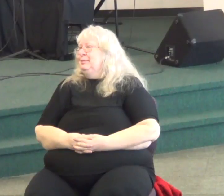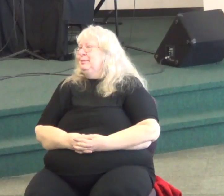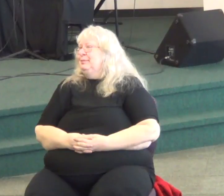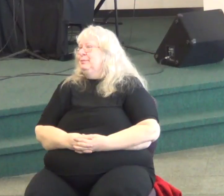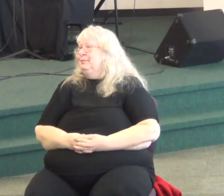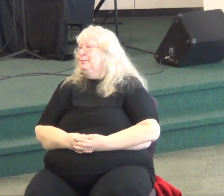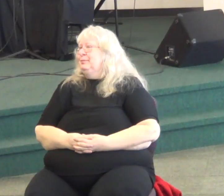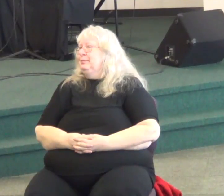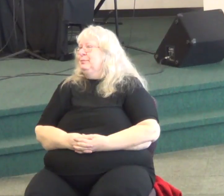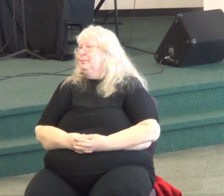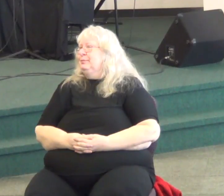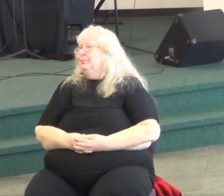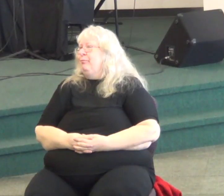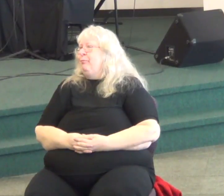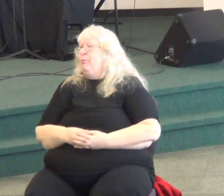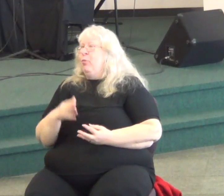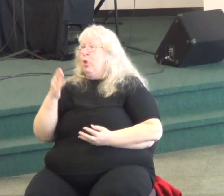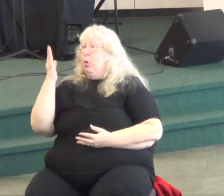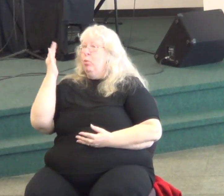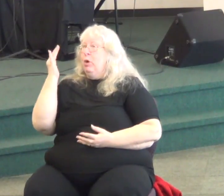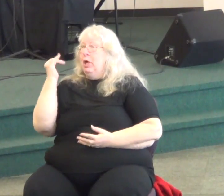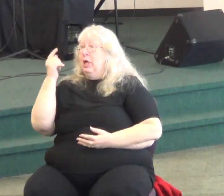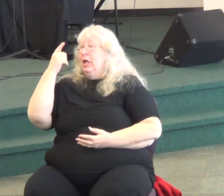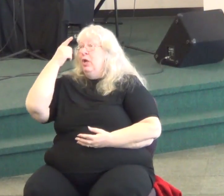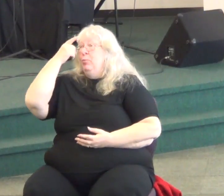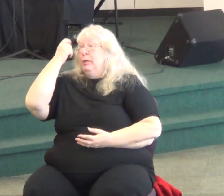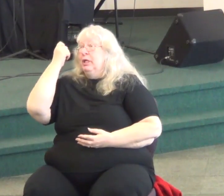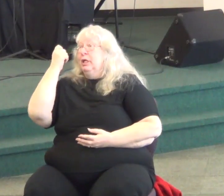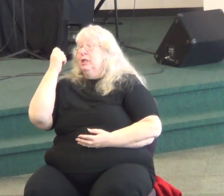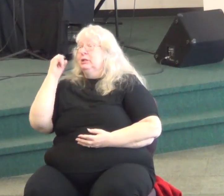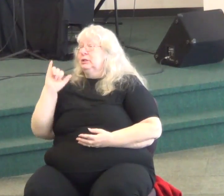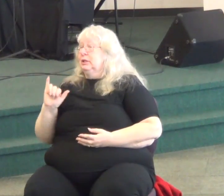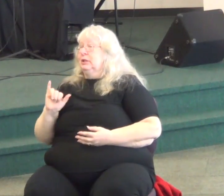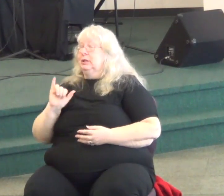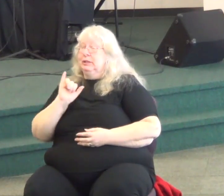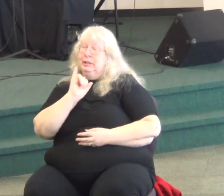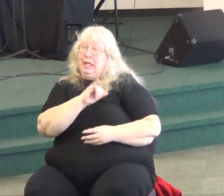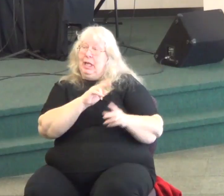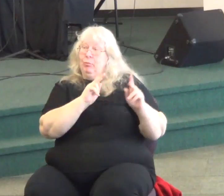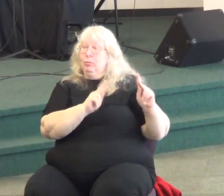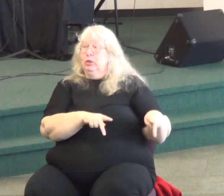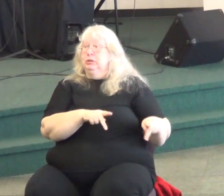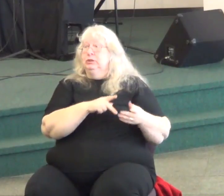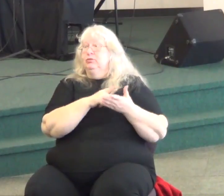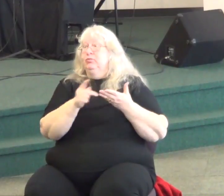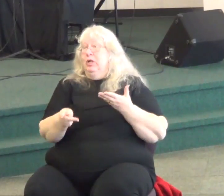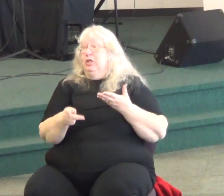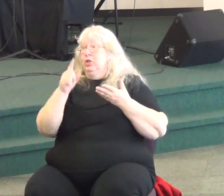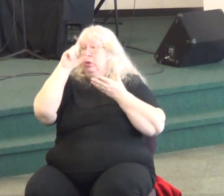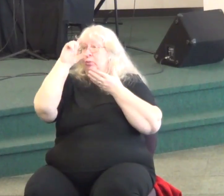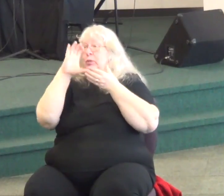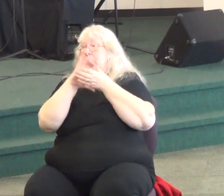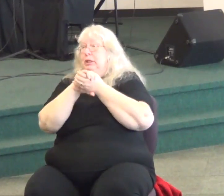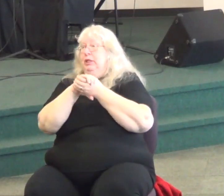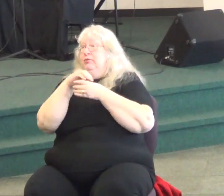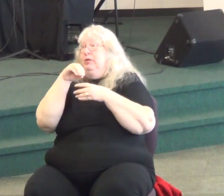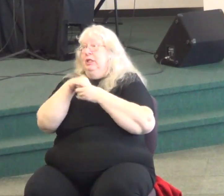And why? Because of that person's failure to believe in the one-of-a-kind Son